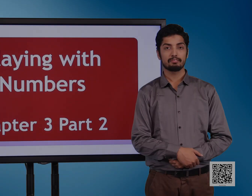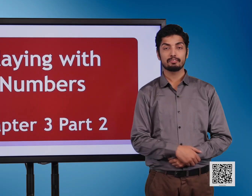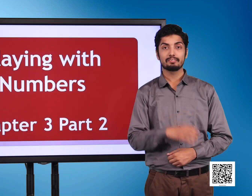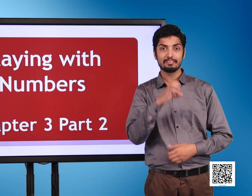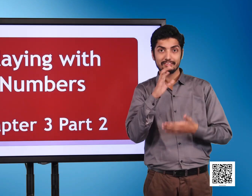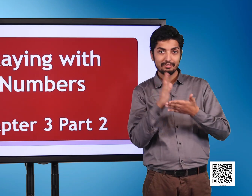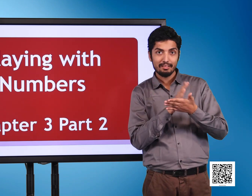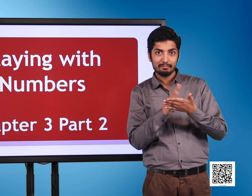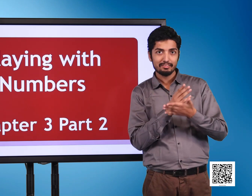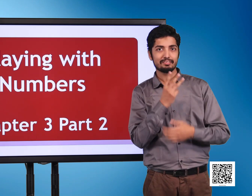Chapter 3